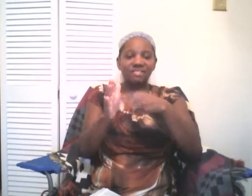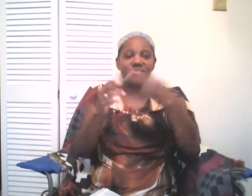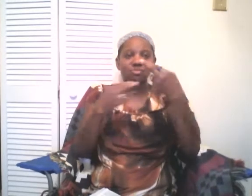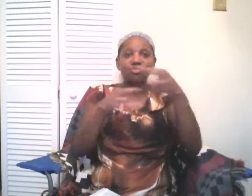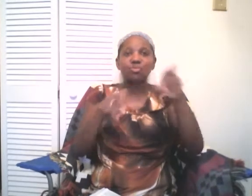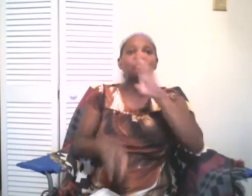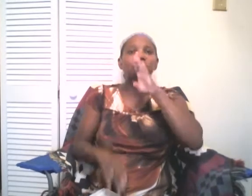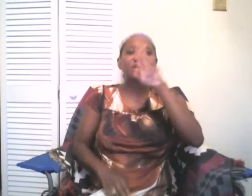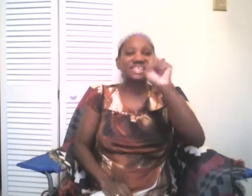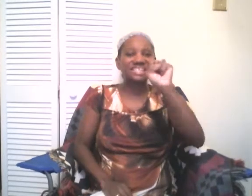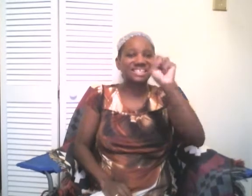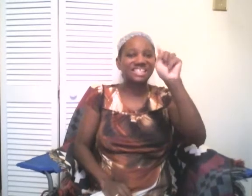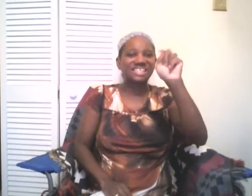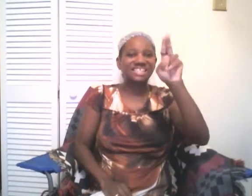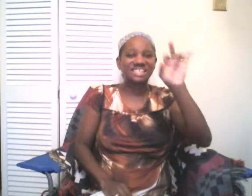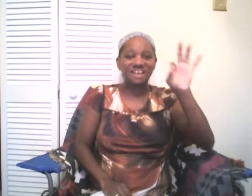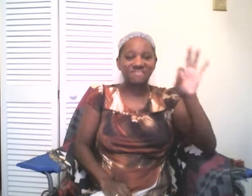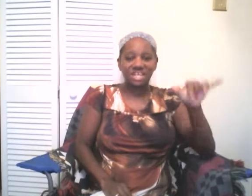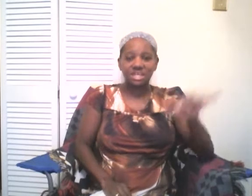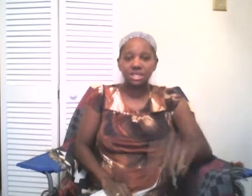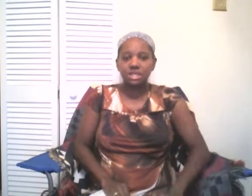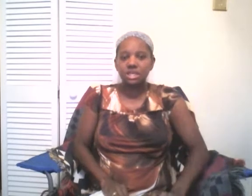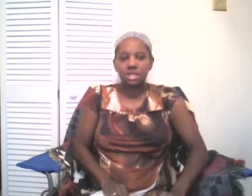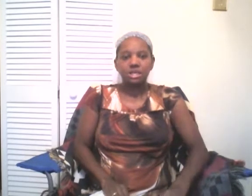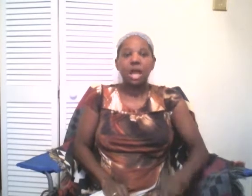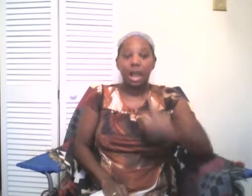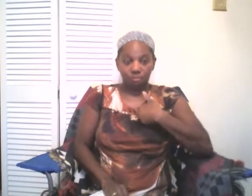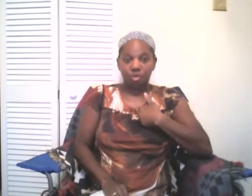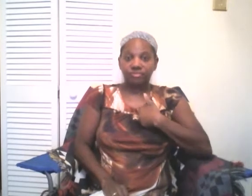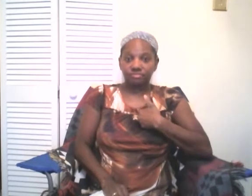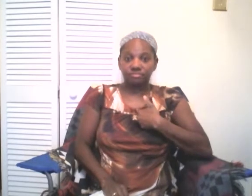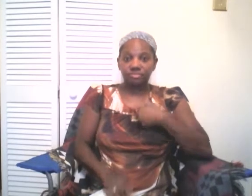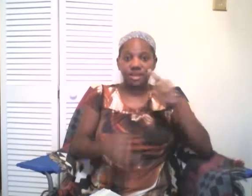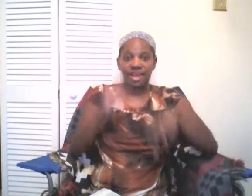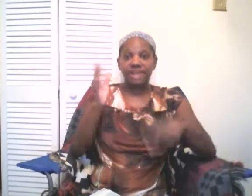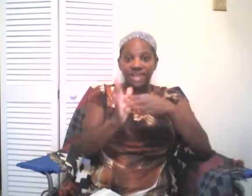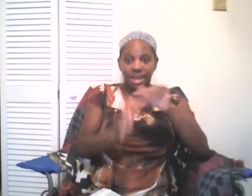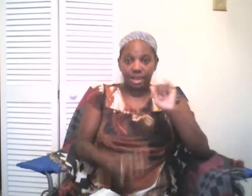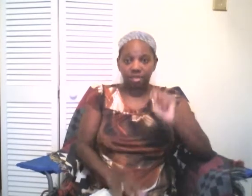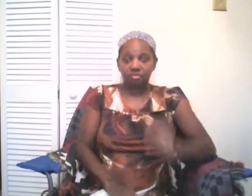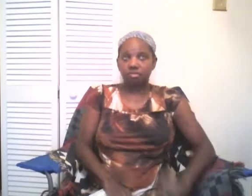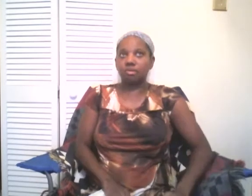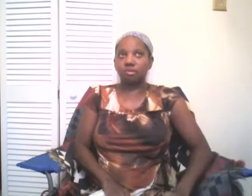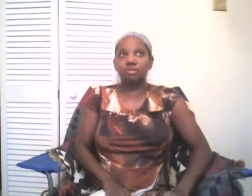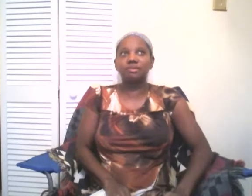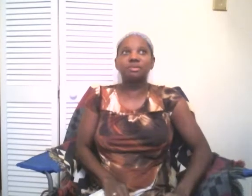the room being stuffy, I'm one of them. I can't stand it.